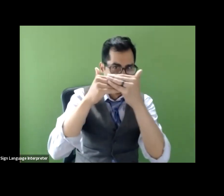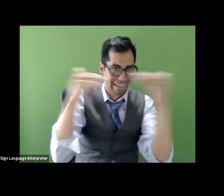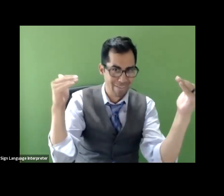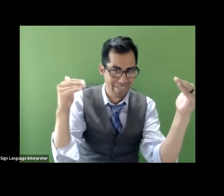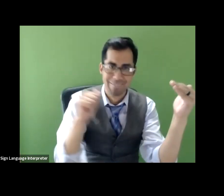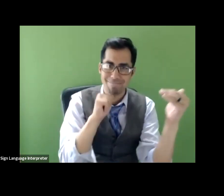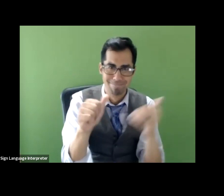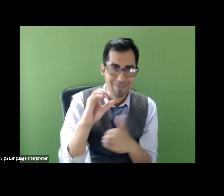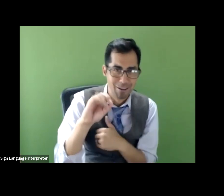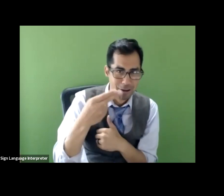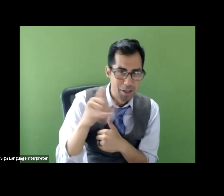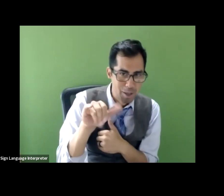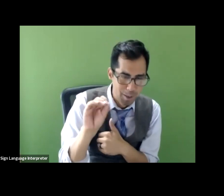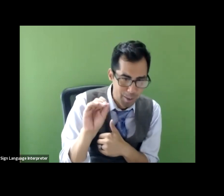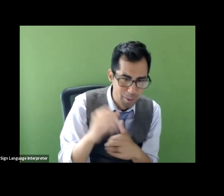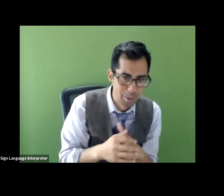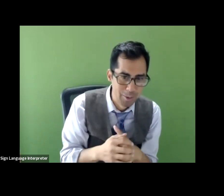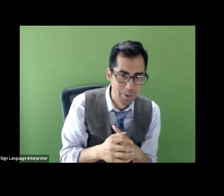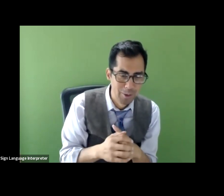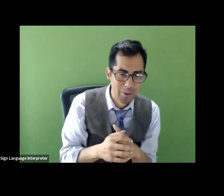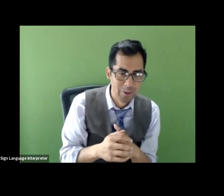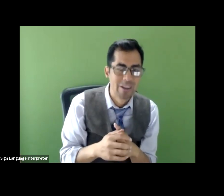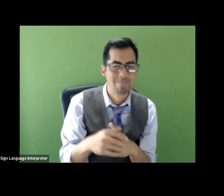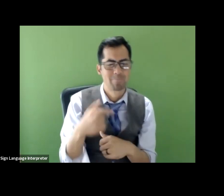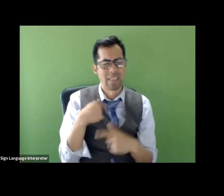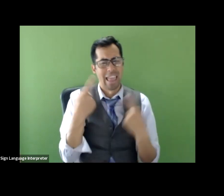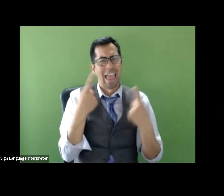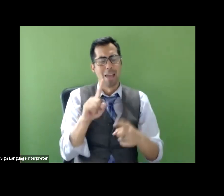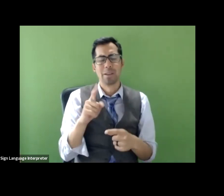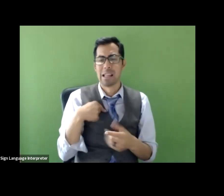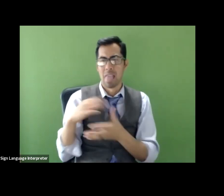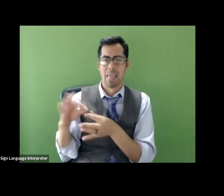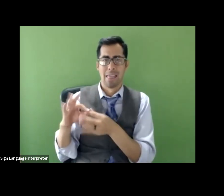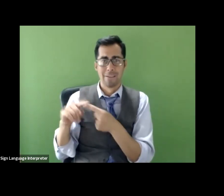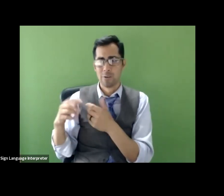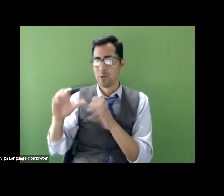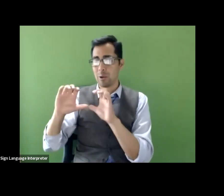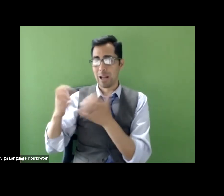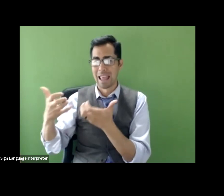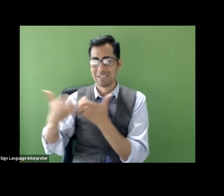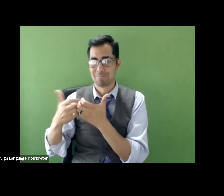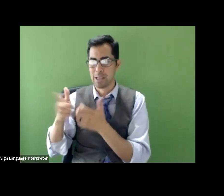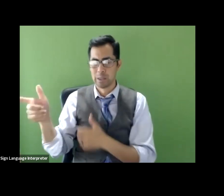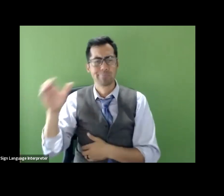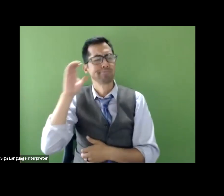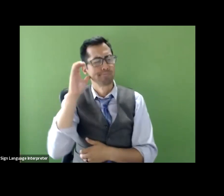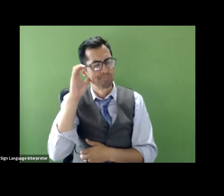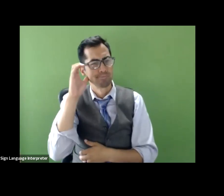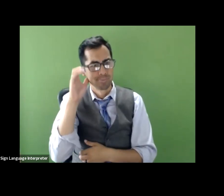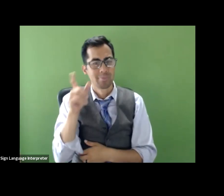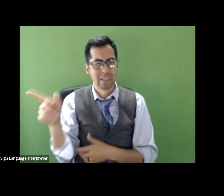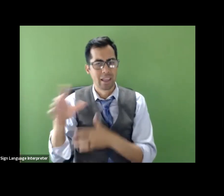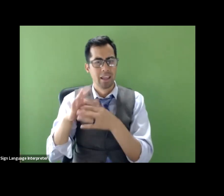Later that week, I was telling a classmate about this magical experience. She listened, and then she told me about